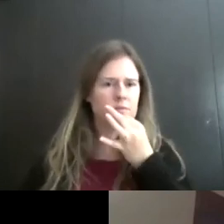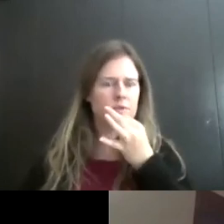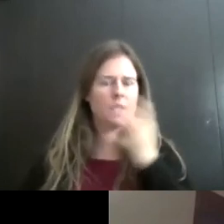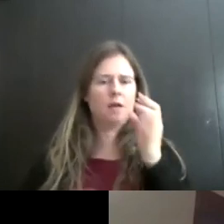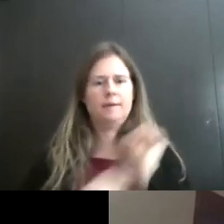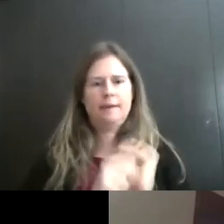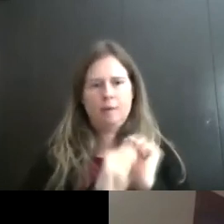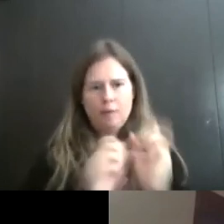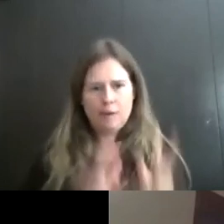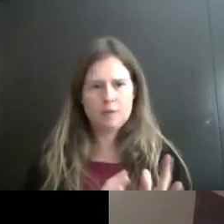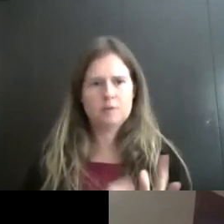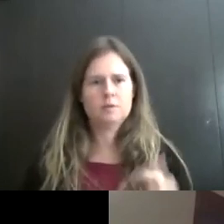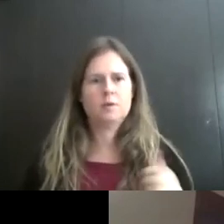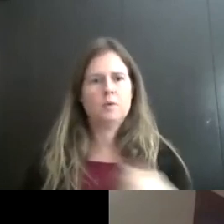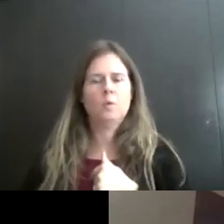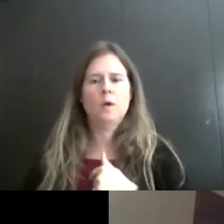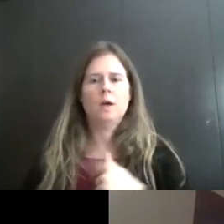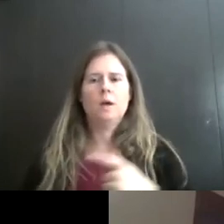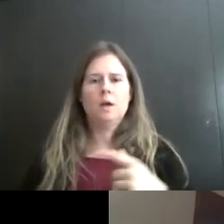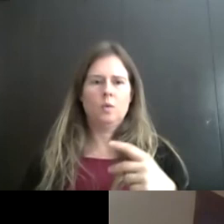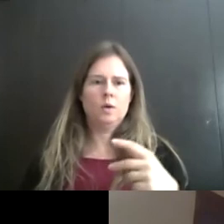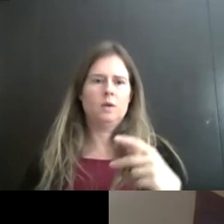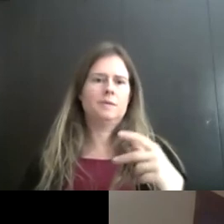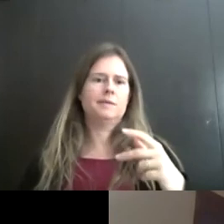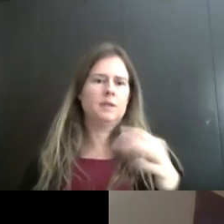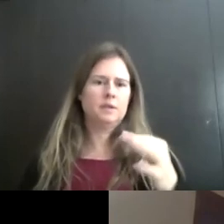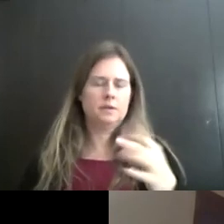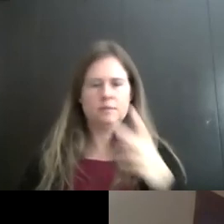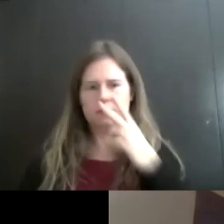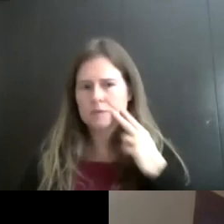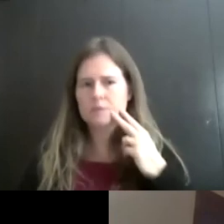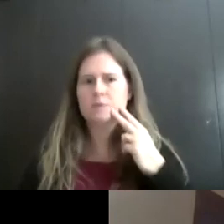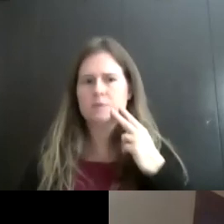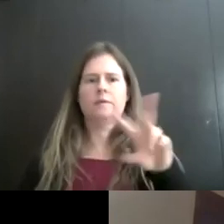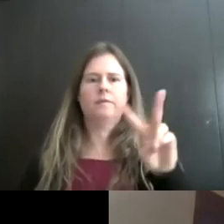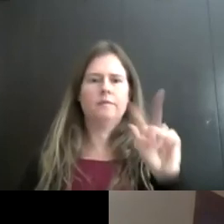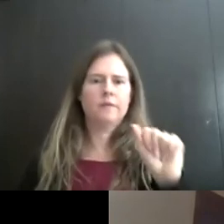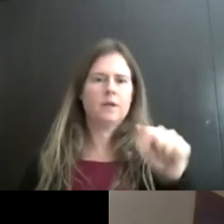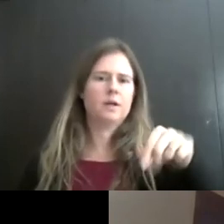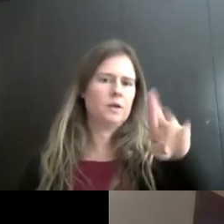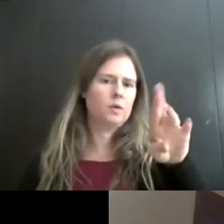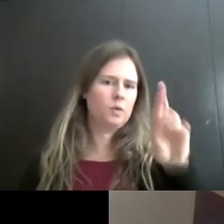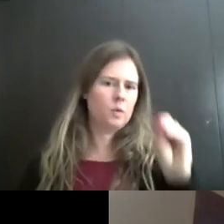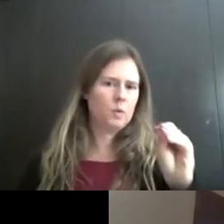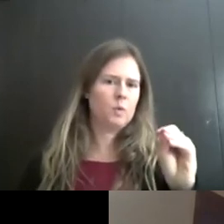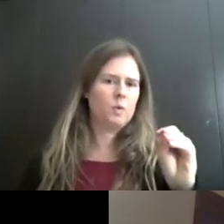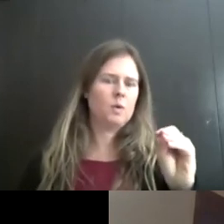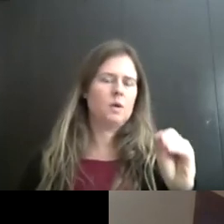were the vaqueros. We were Indian vaqueros. We were Indian cowboys, and we were good, excellent